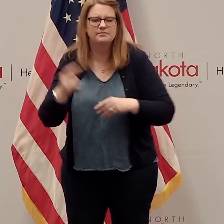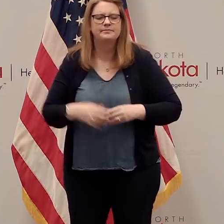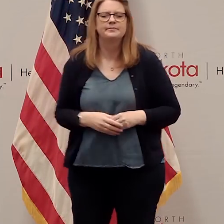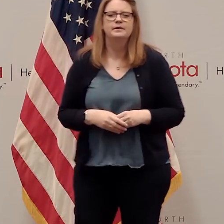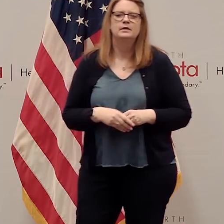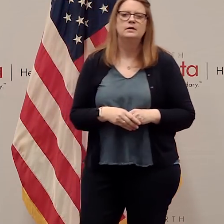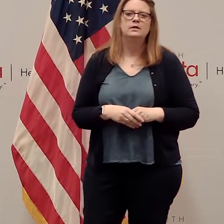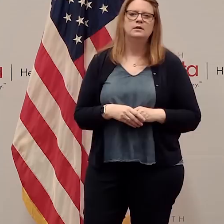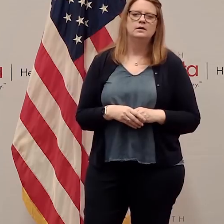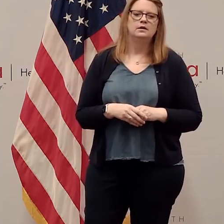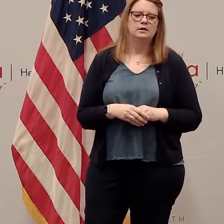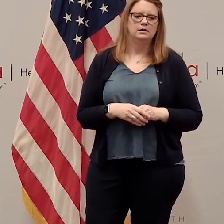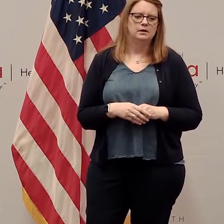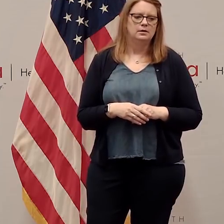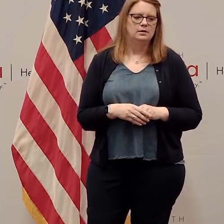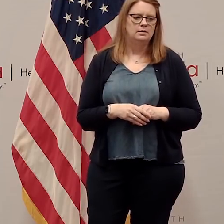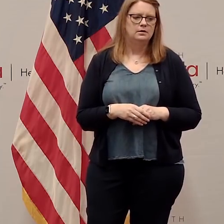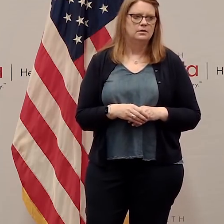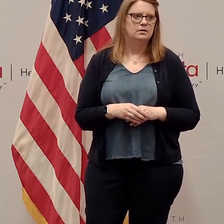The